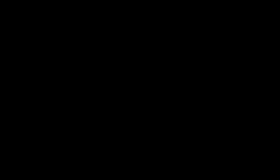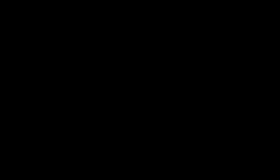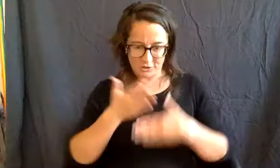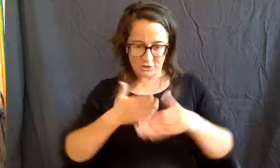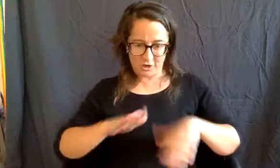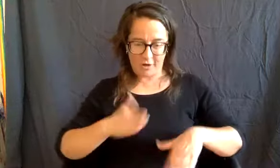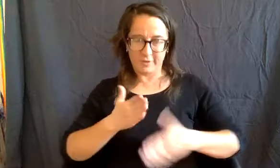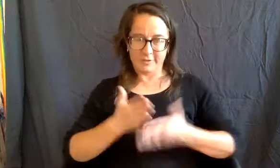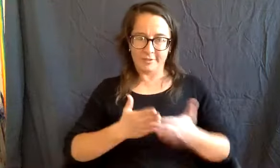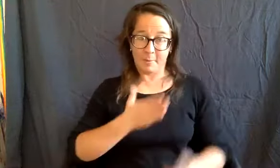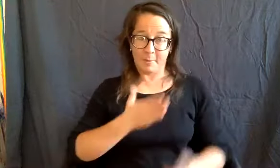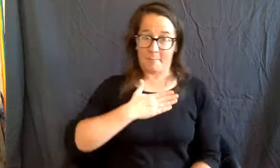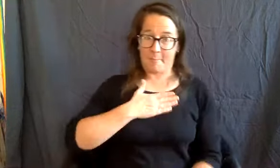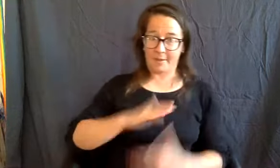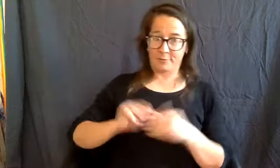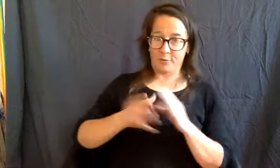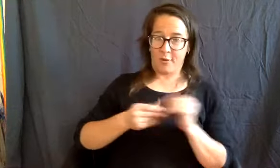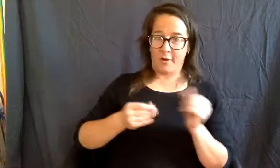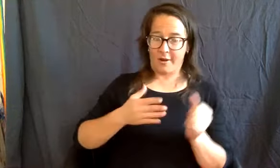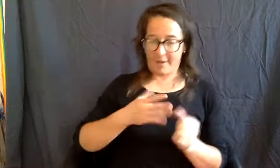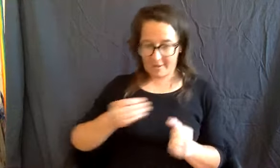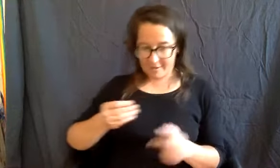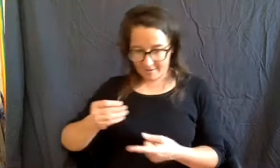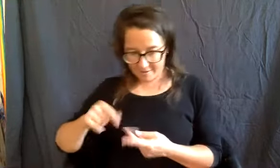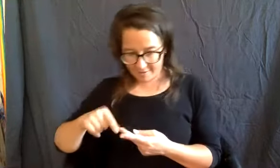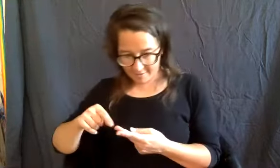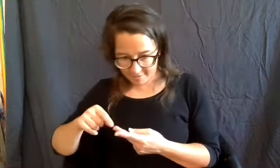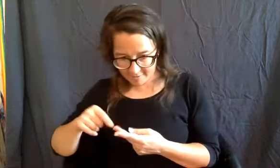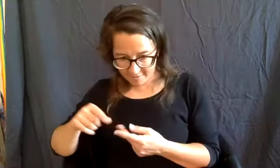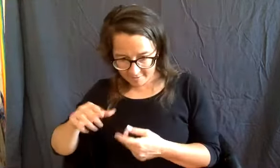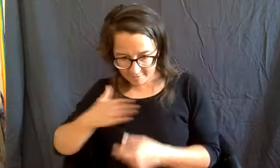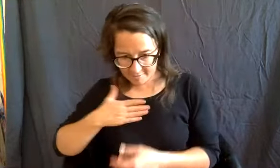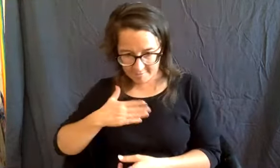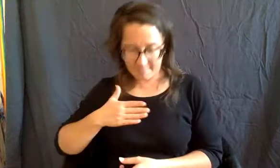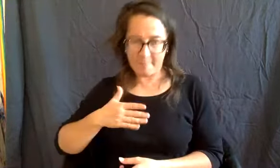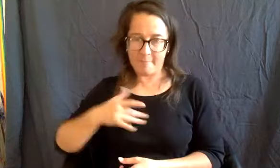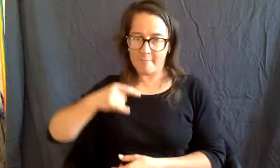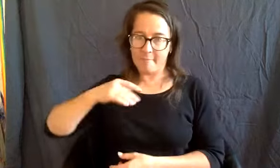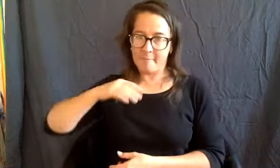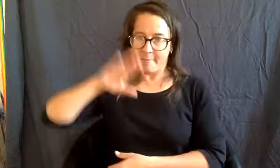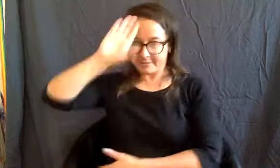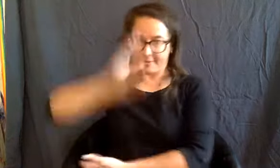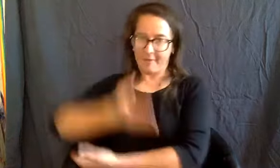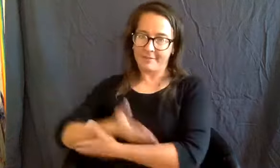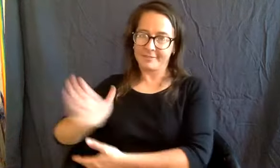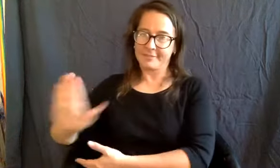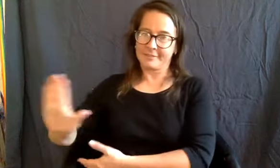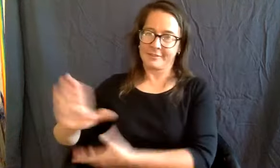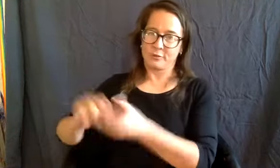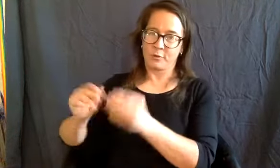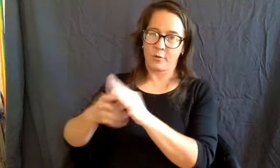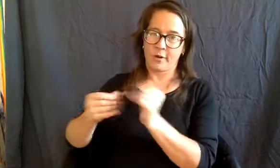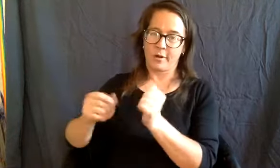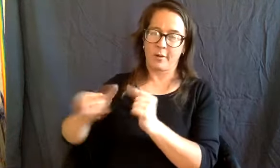Earl. Okay. And happy birthday, Larcine. It's your birthday weekend. It is my birthday weekend. Yay, poor